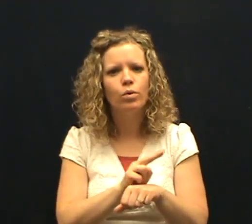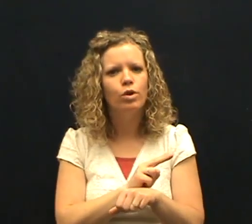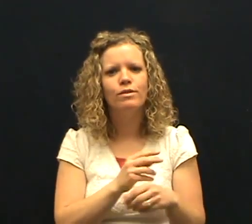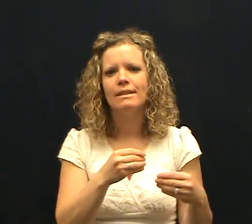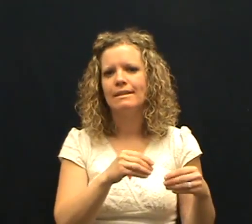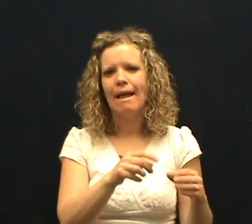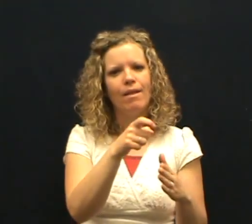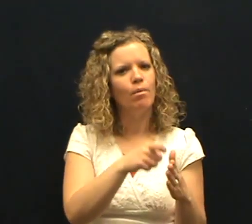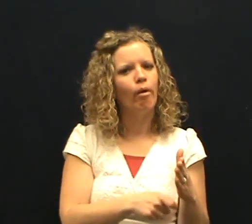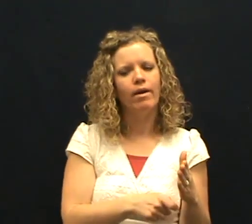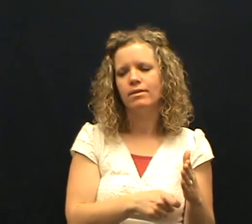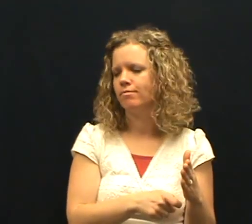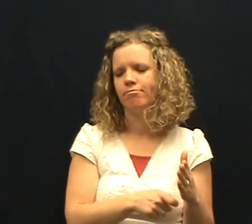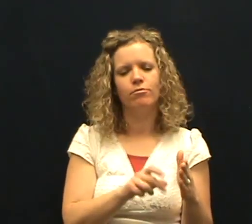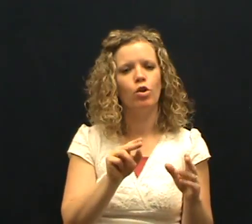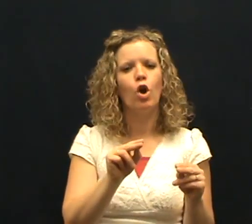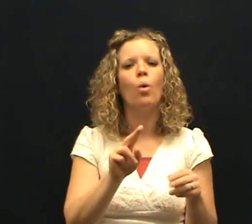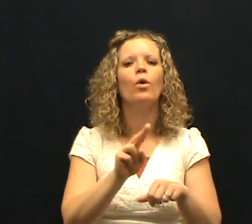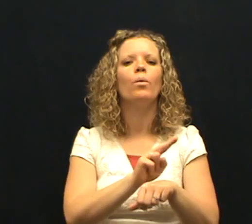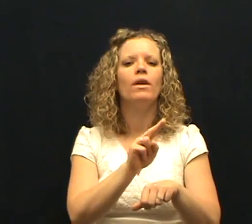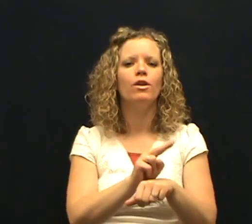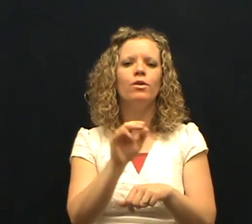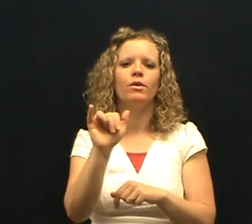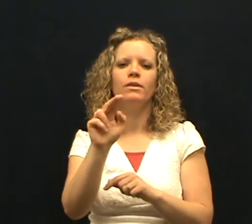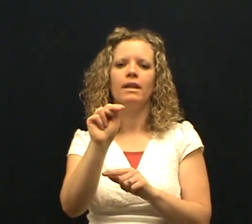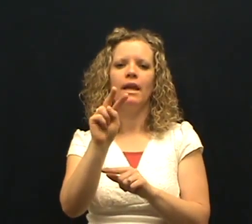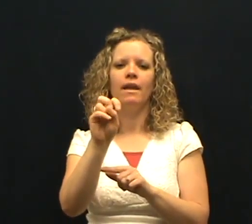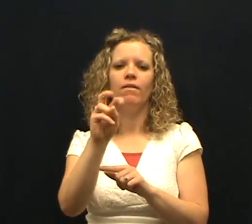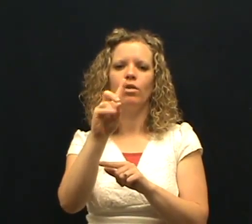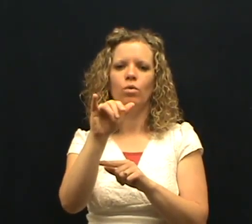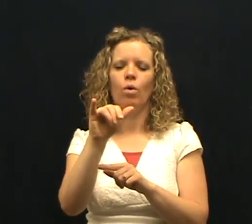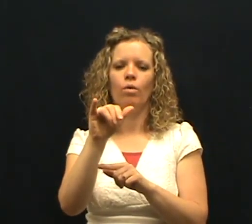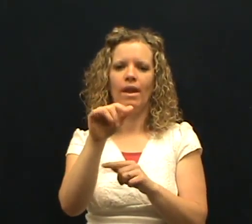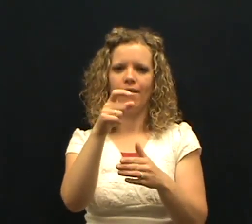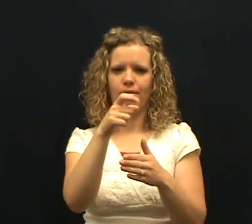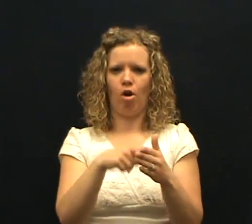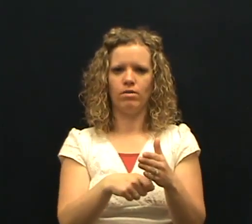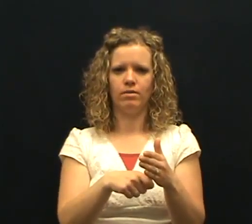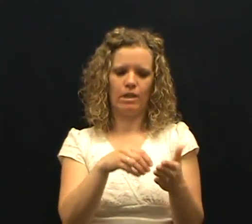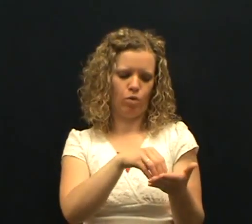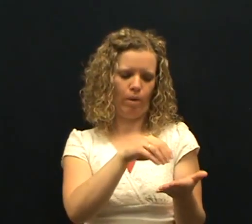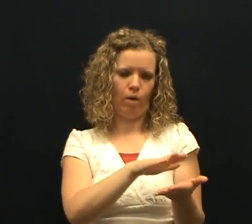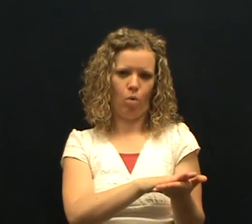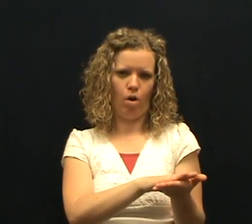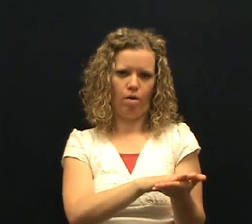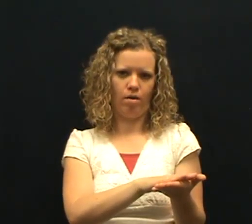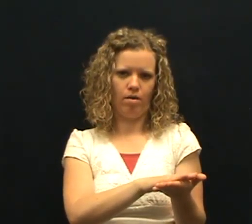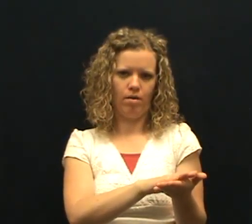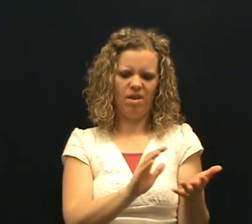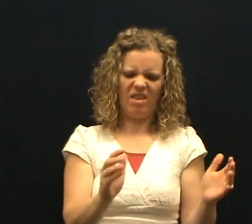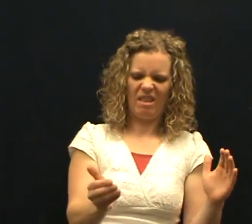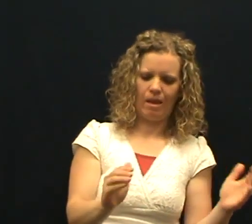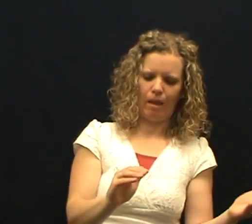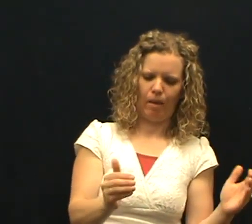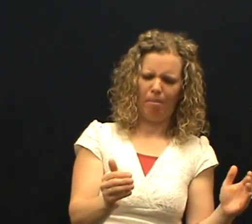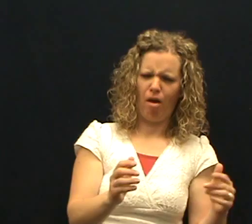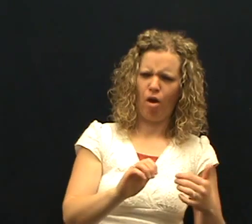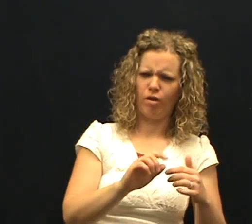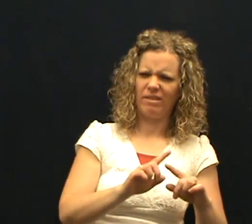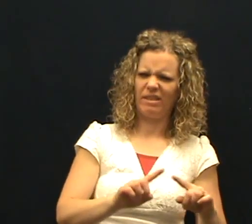sale. We use the inventory cost for the cost of the sale. The difference between those two things is a gross